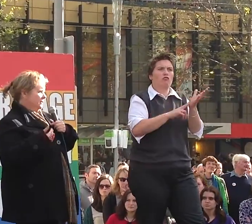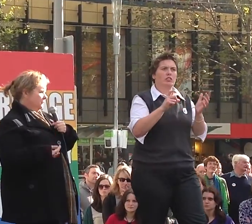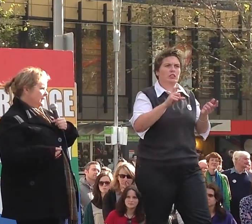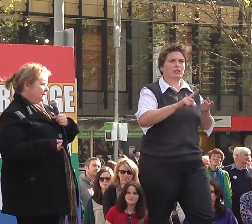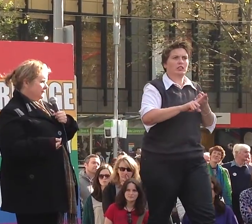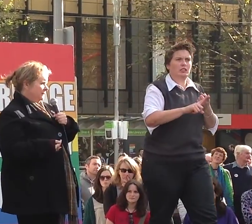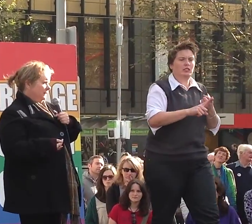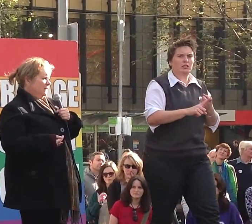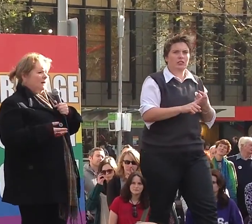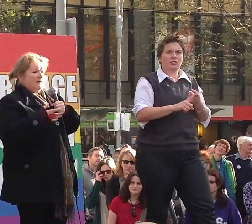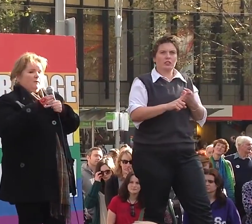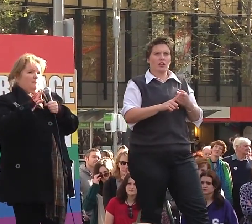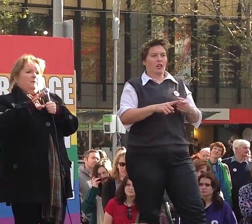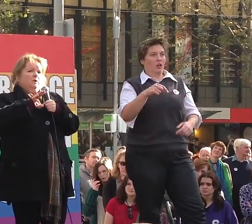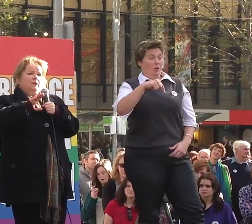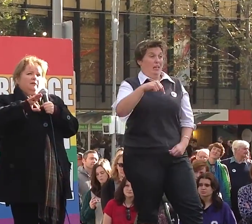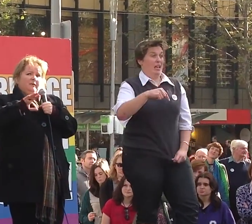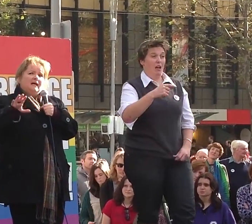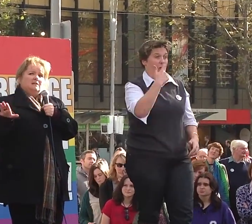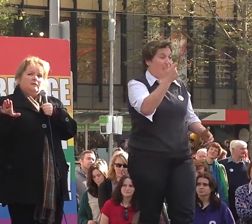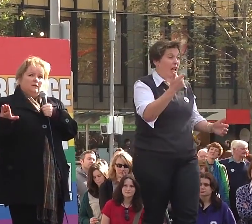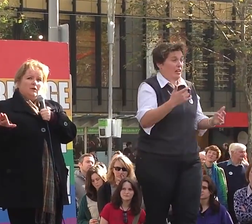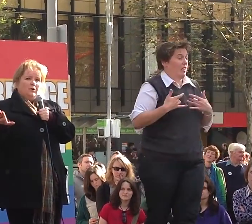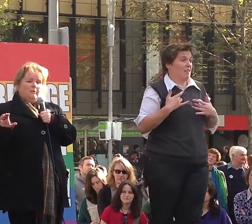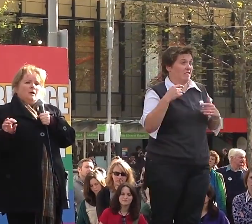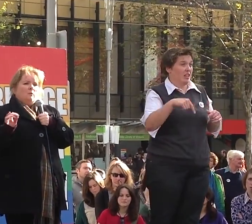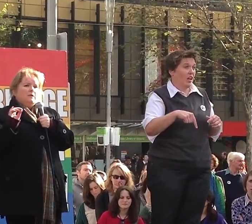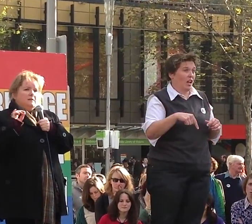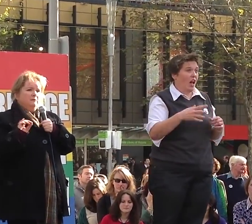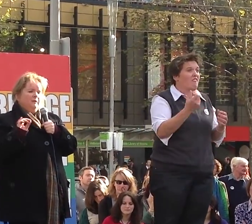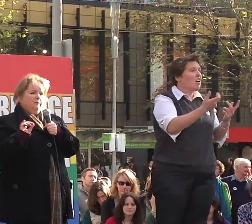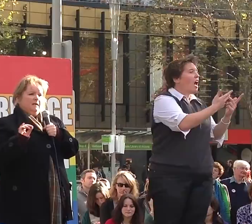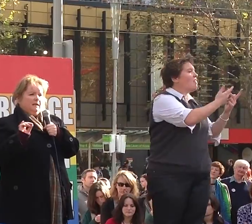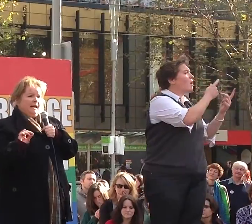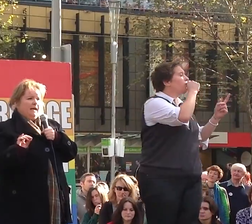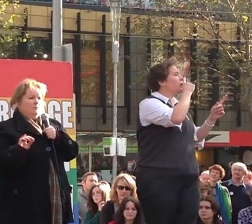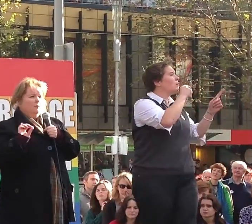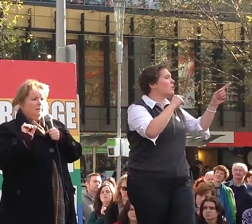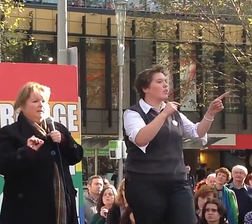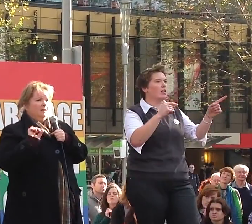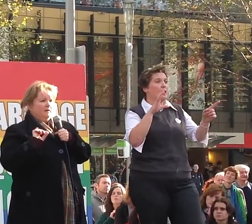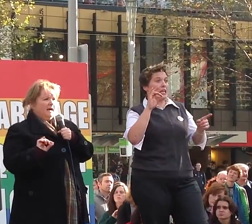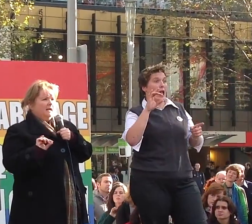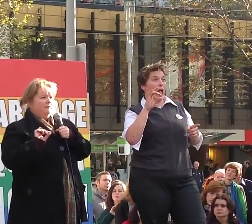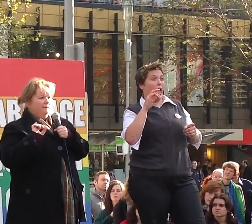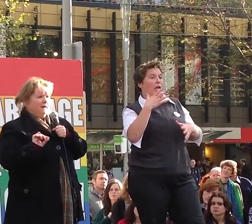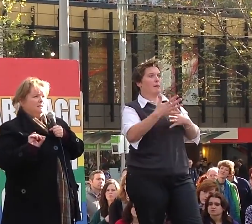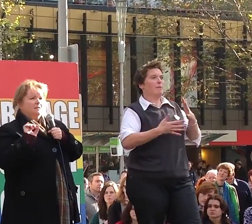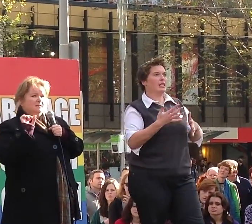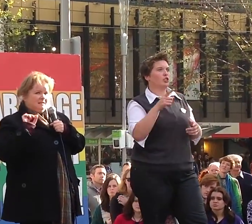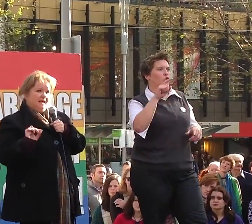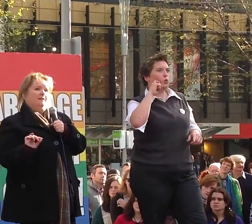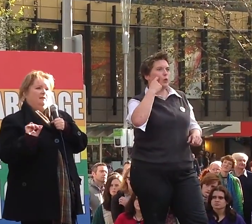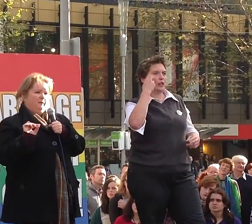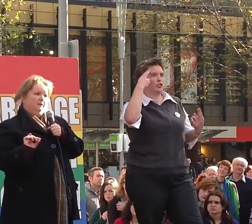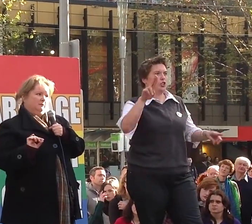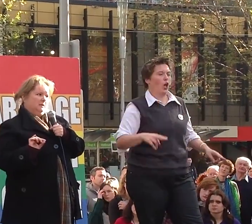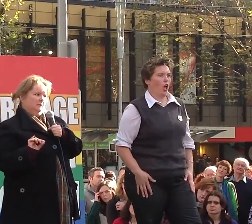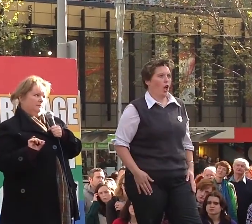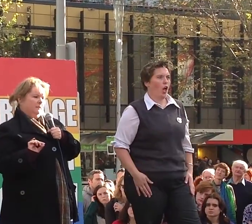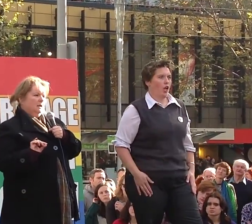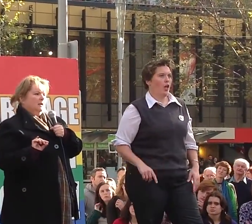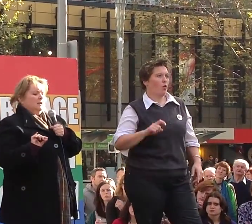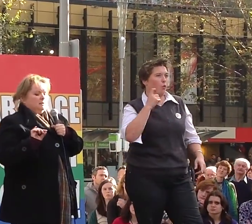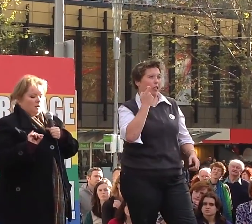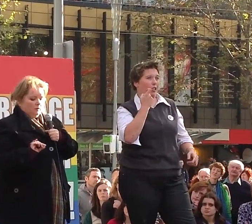of country that we live in. There are people who live in parts of the globe where simply being gay will mean that they face the death